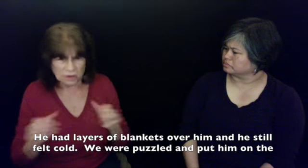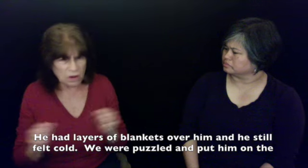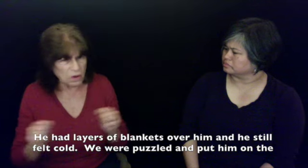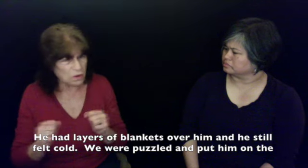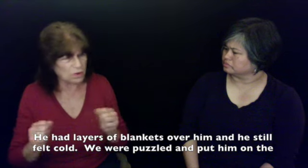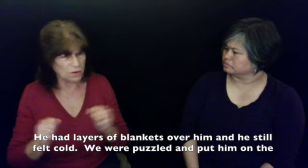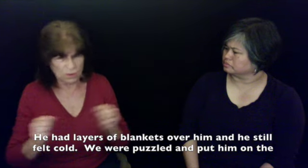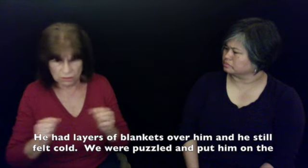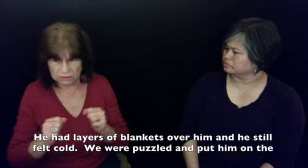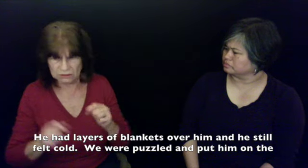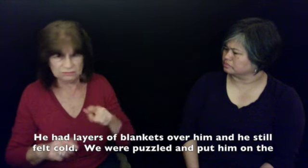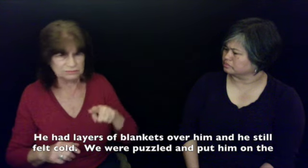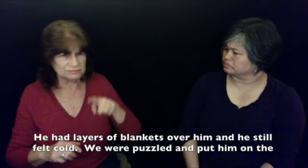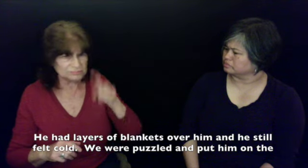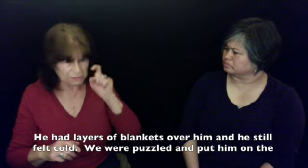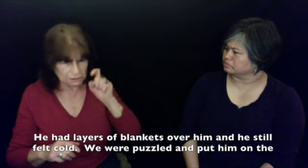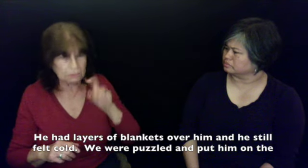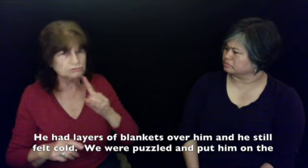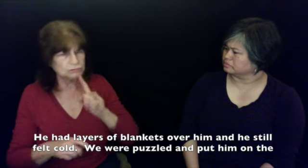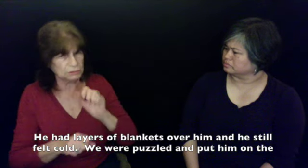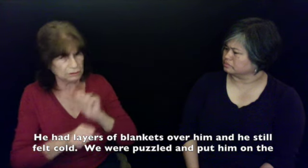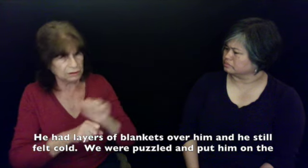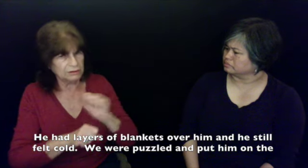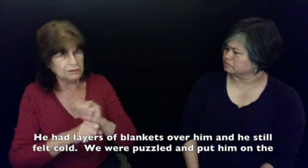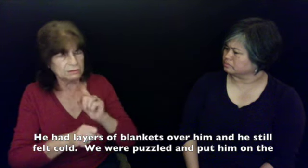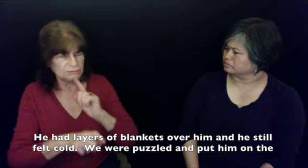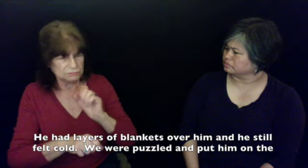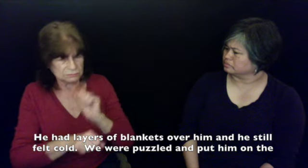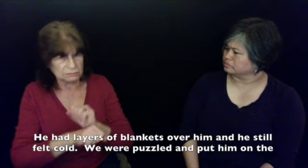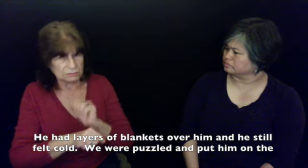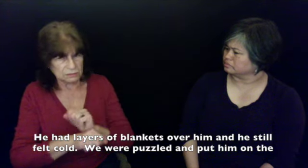and still felt cold. We were puzzled and put him on